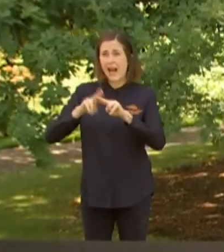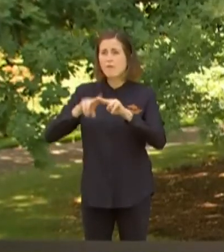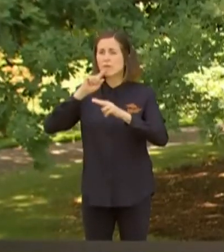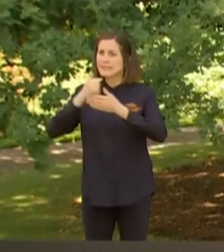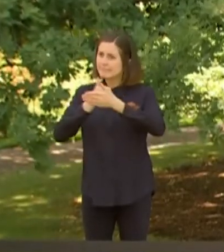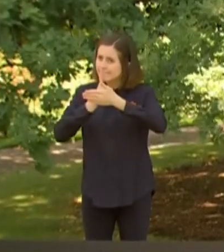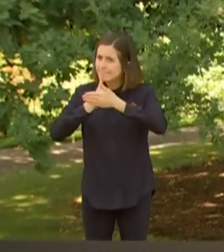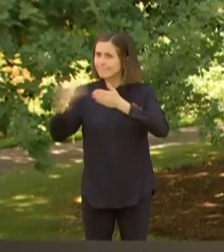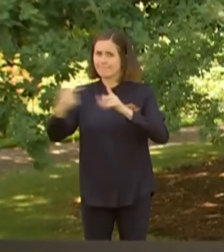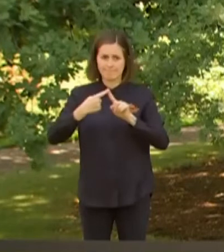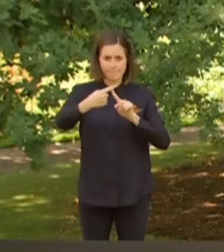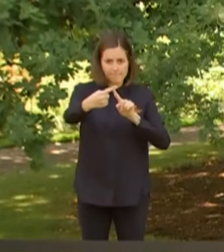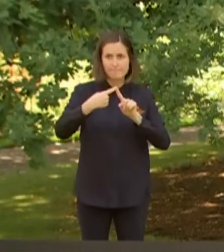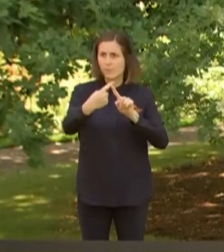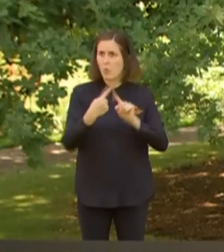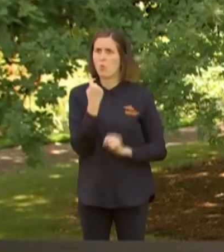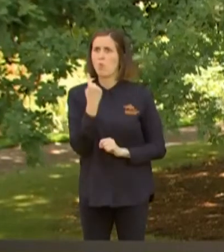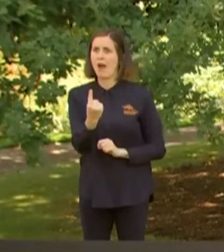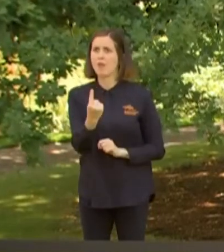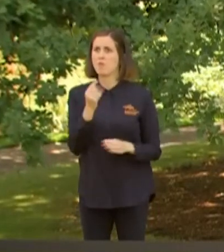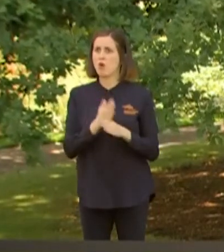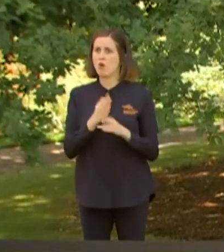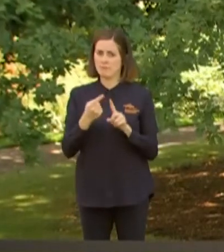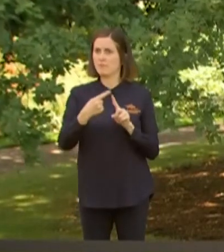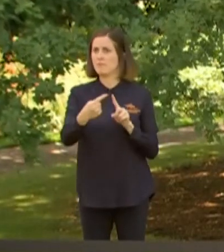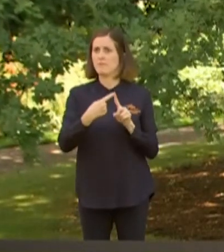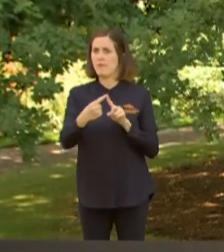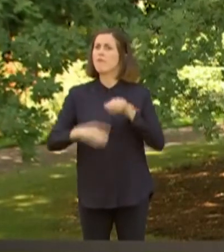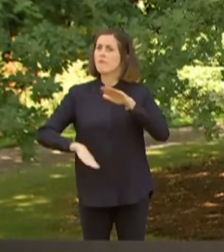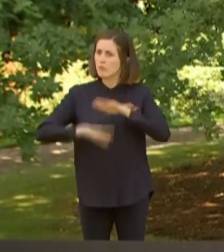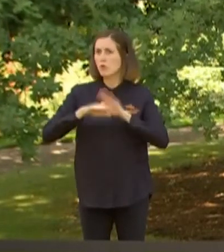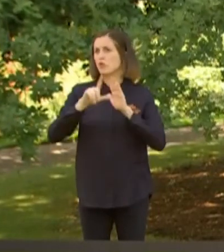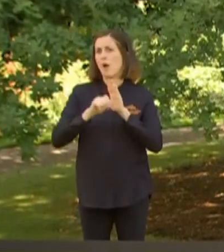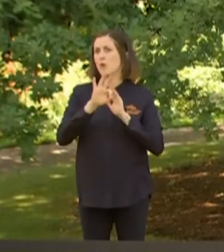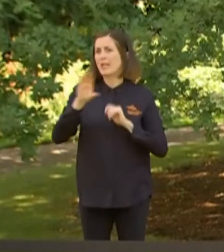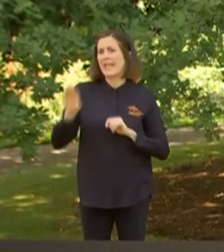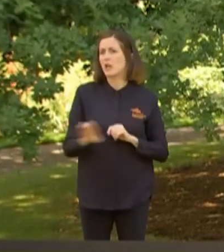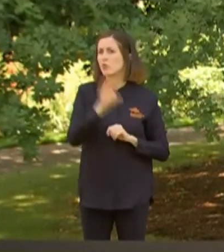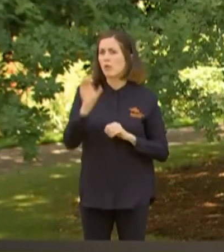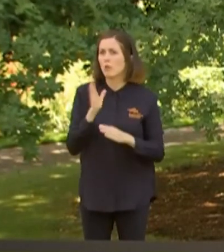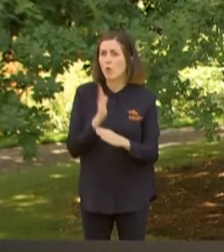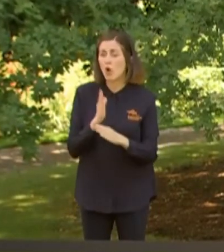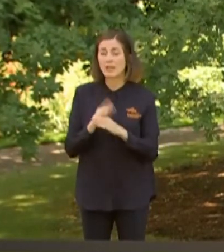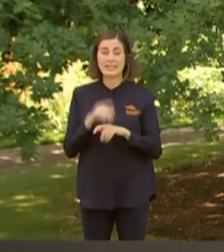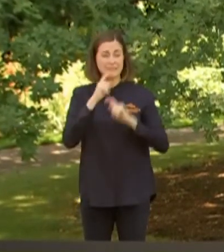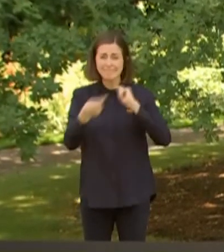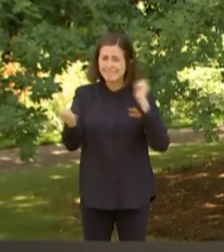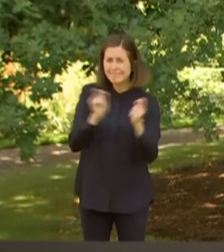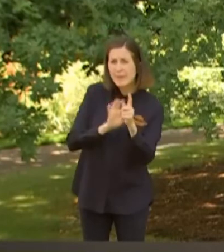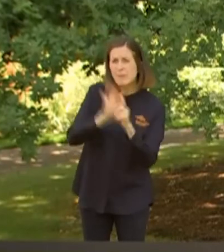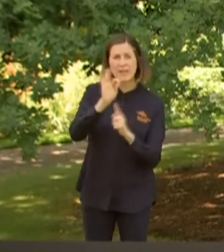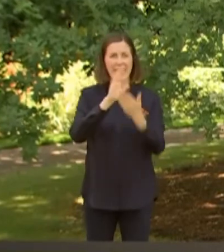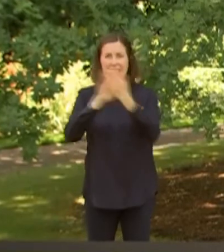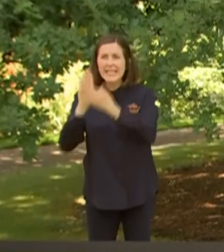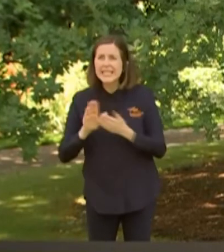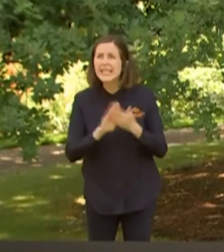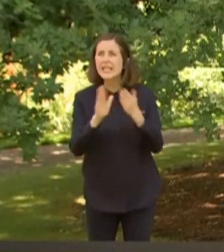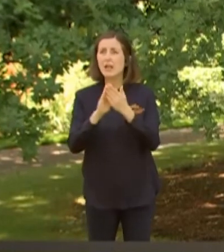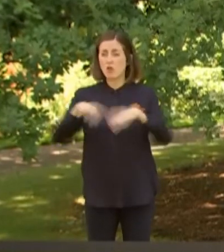that deliberately so we know and we set the standard for all requirements of the hotel, including cleaning, food, waste,